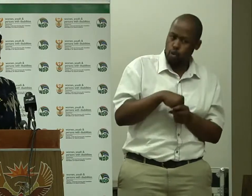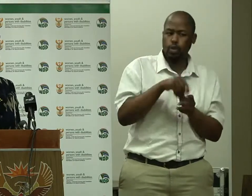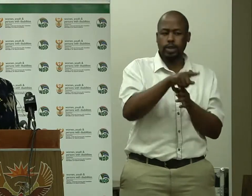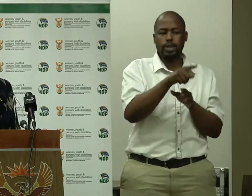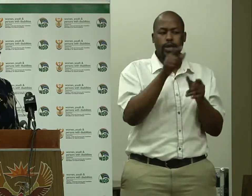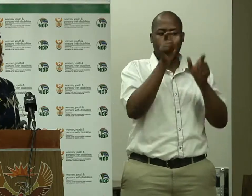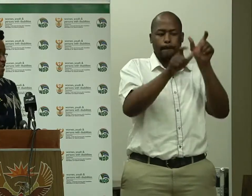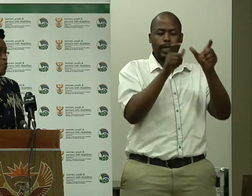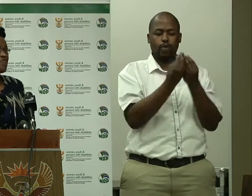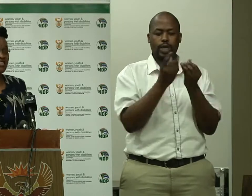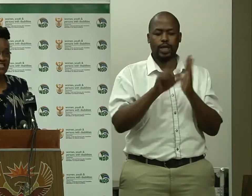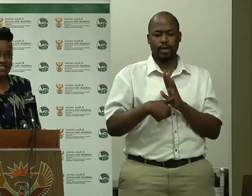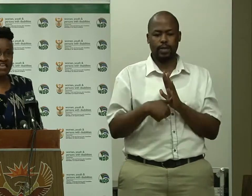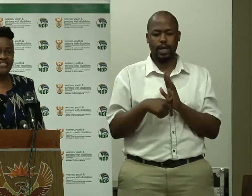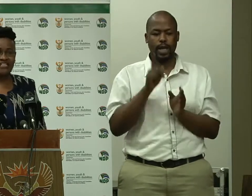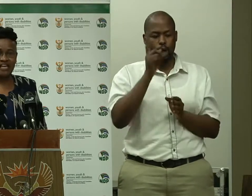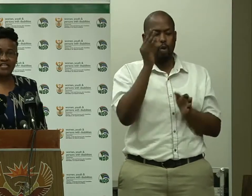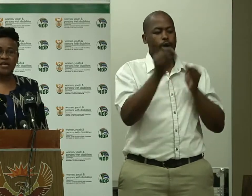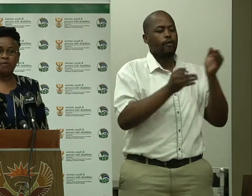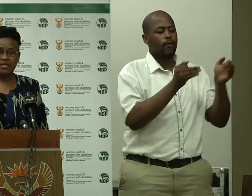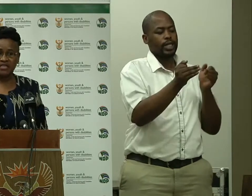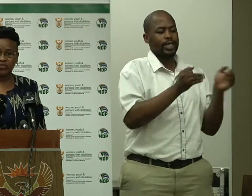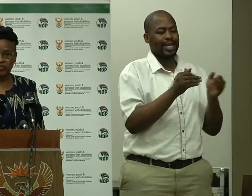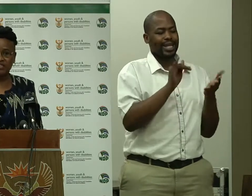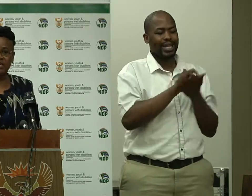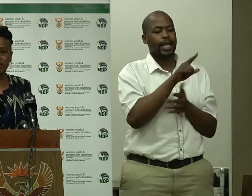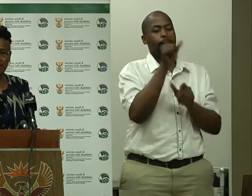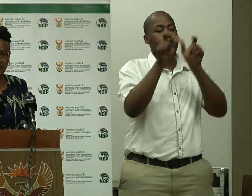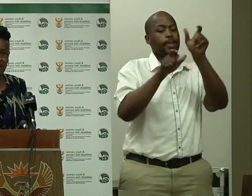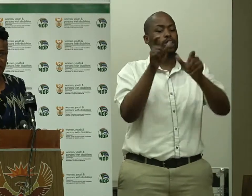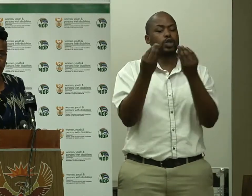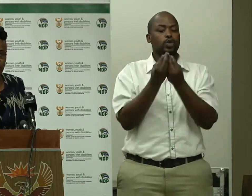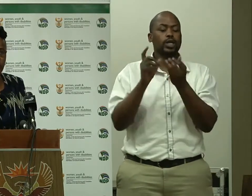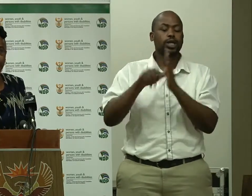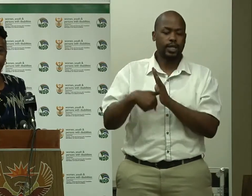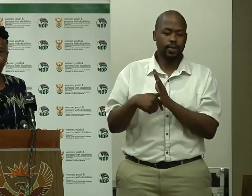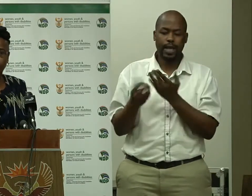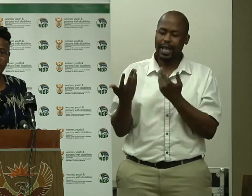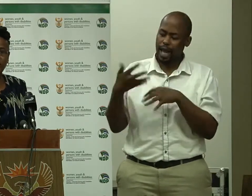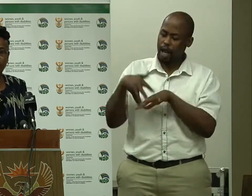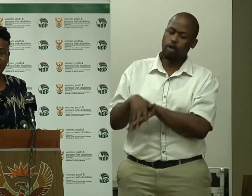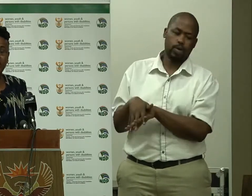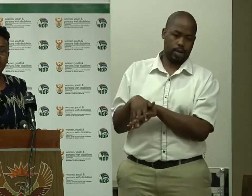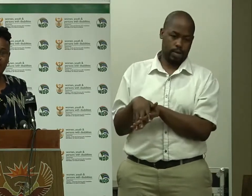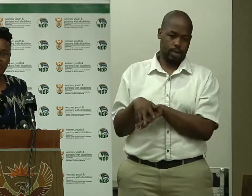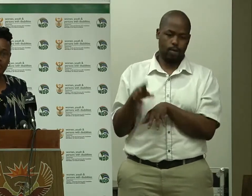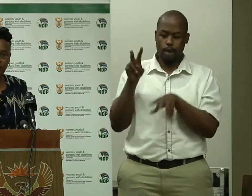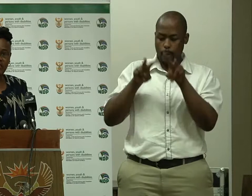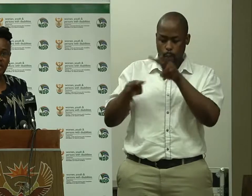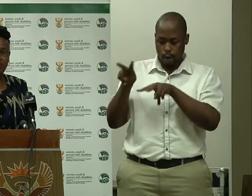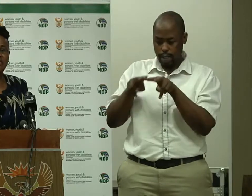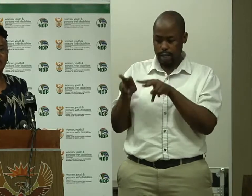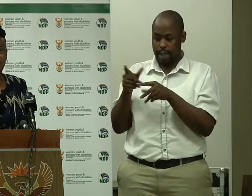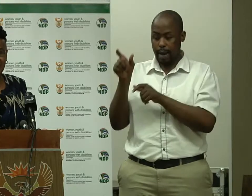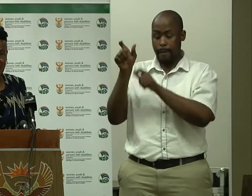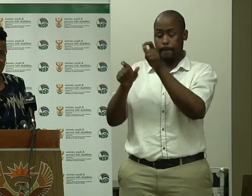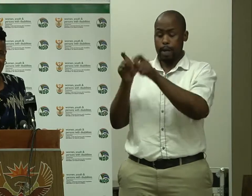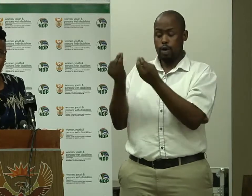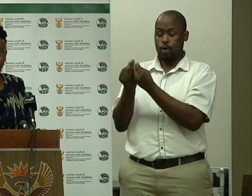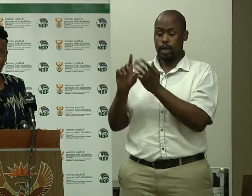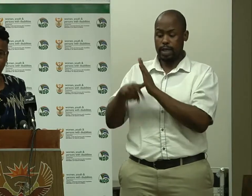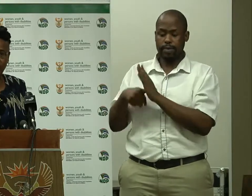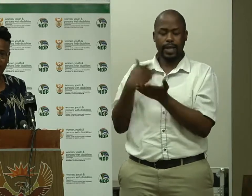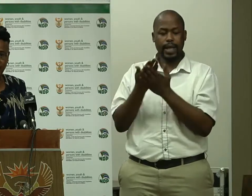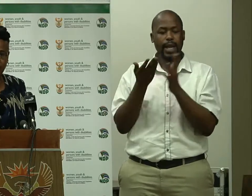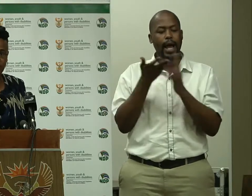or not. Then we facilitate that persons with disabilities are included. We also monitor whether persons with disabilities can